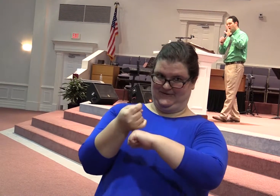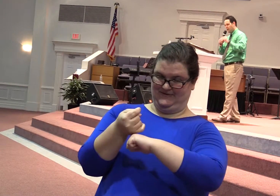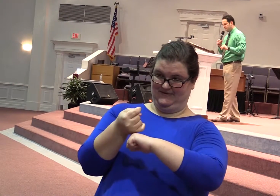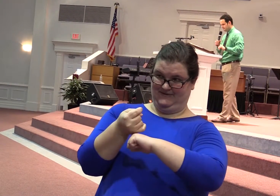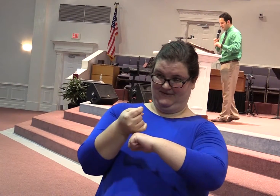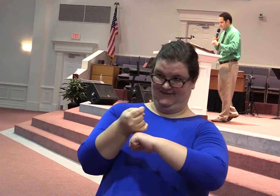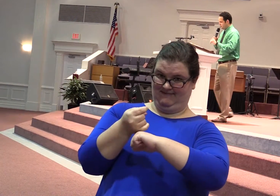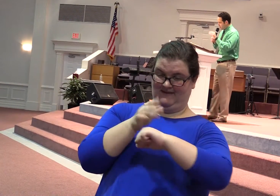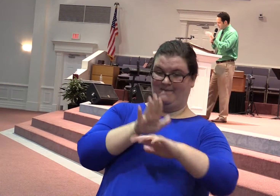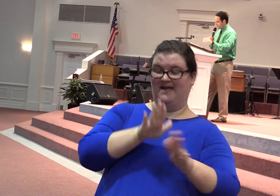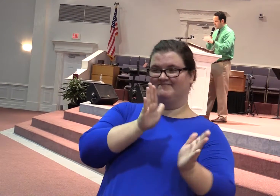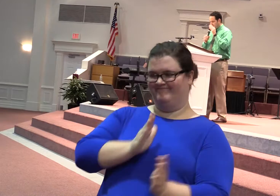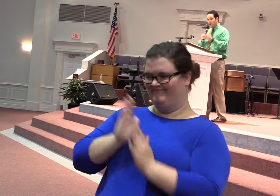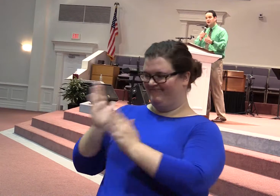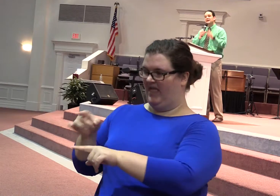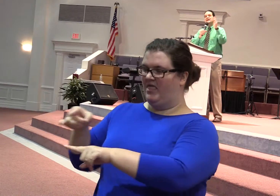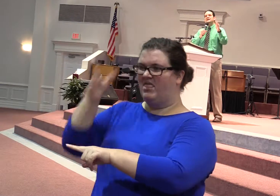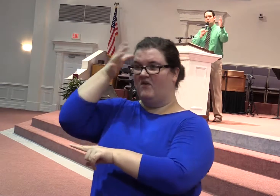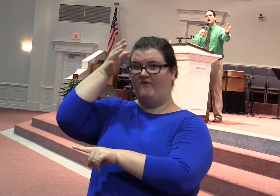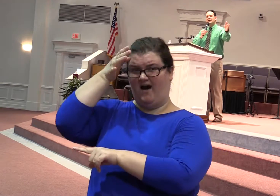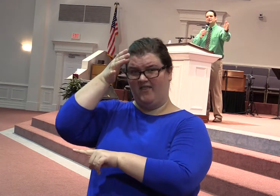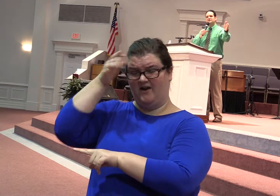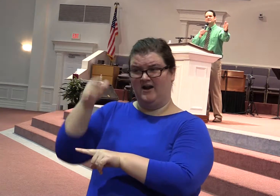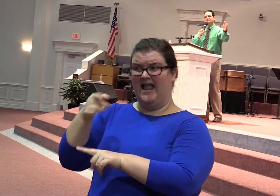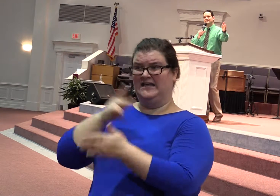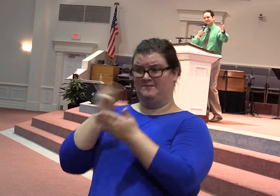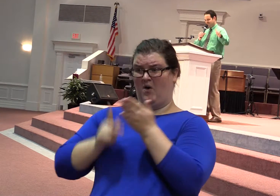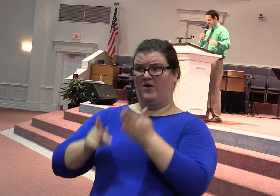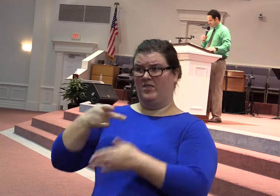Apostle Paul, talking to his son in Christ.